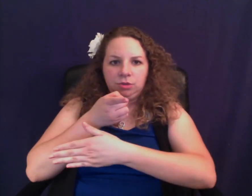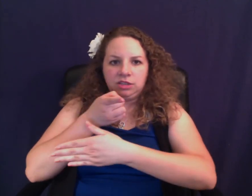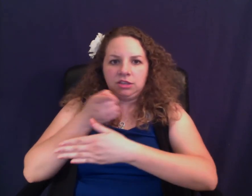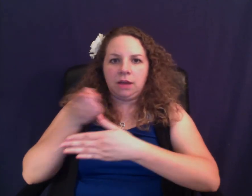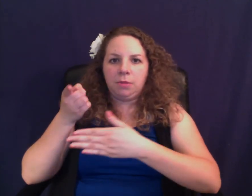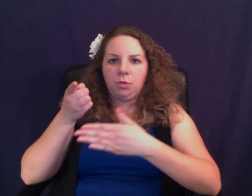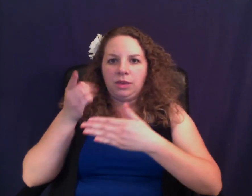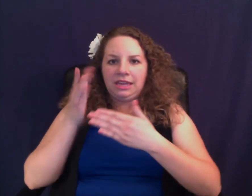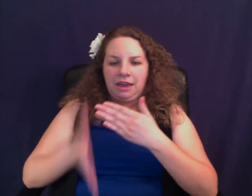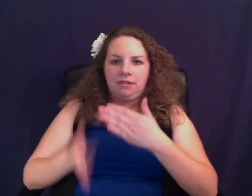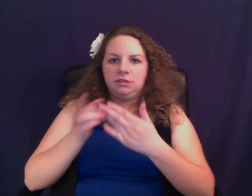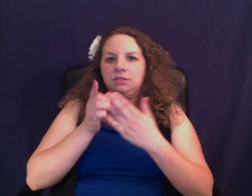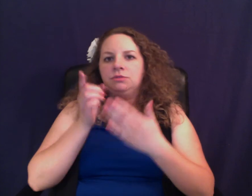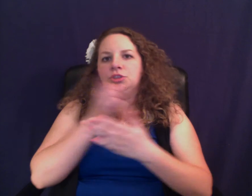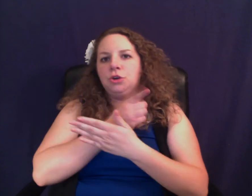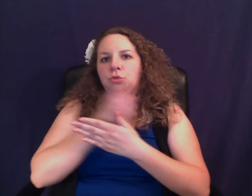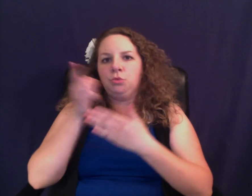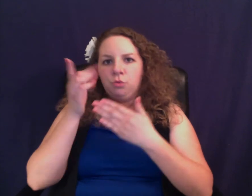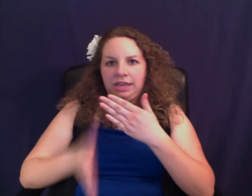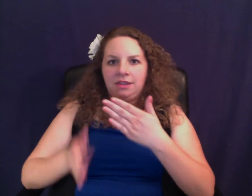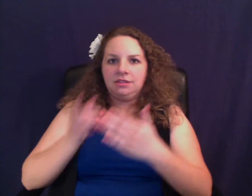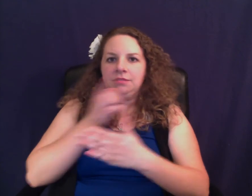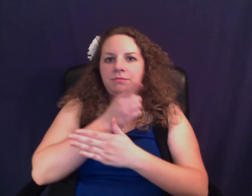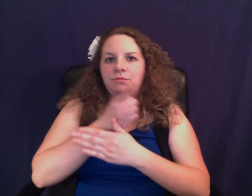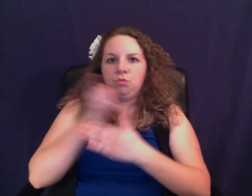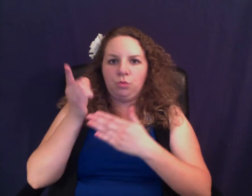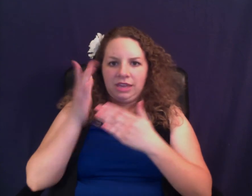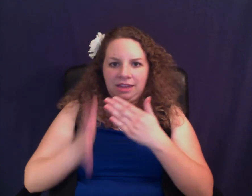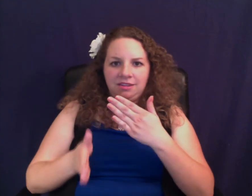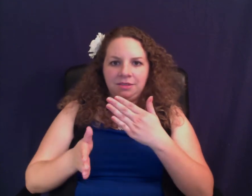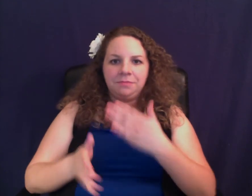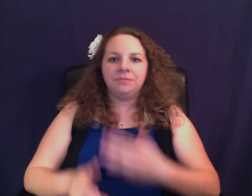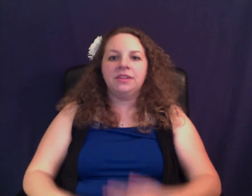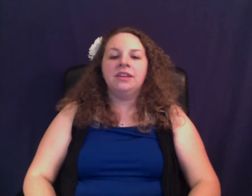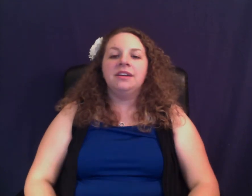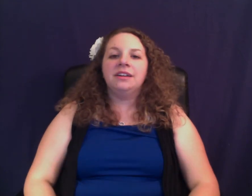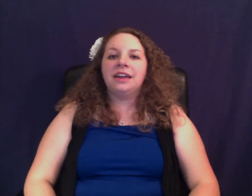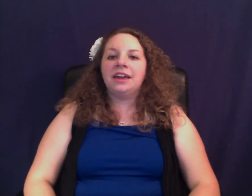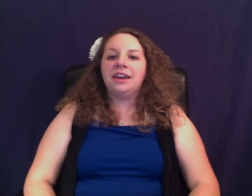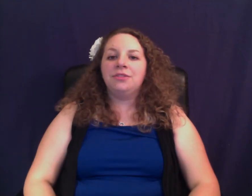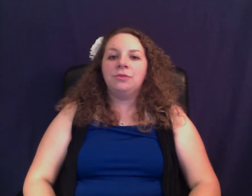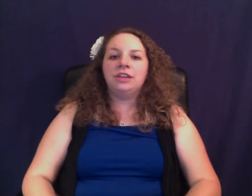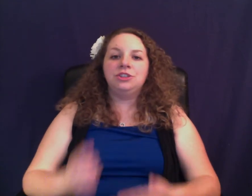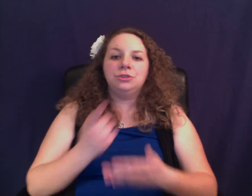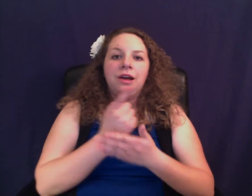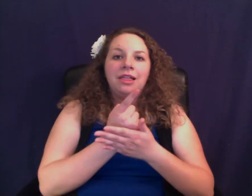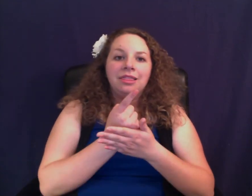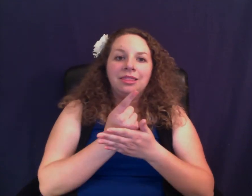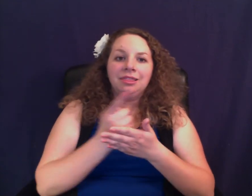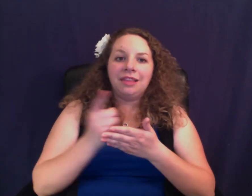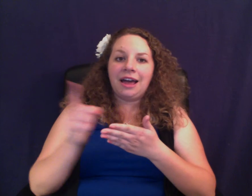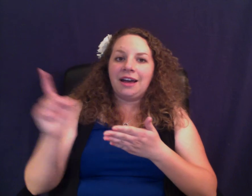on top. Weekend. So weekend. Weekend. Okay. And then we can do last week.